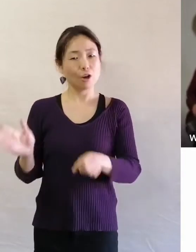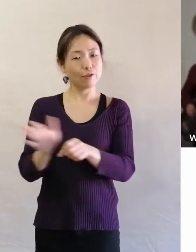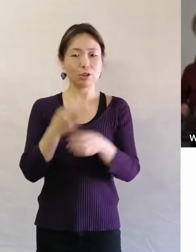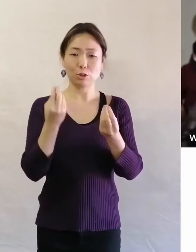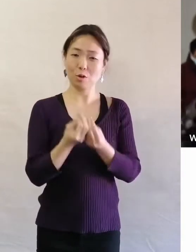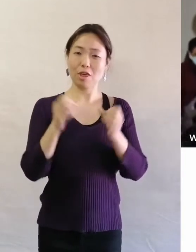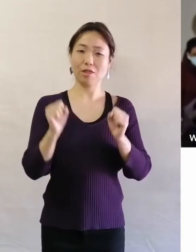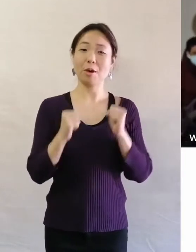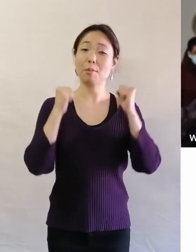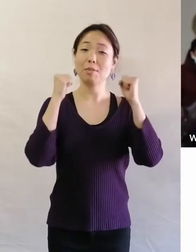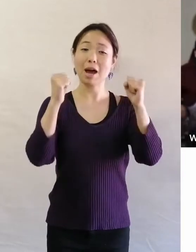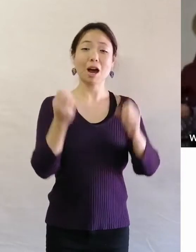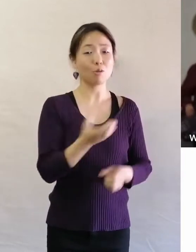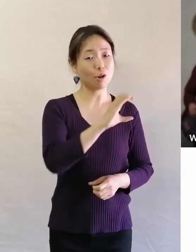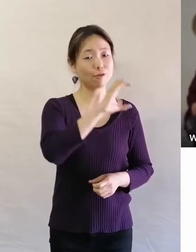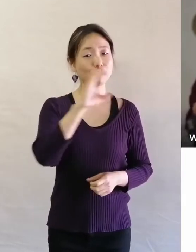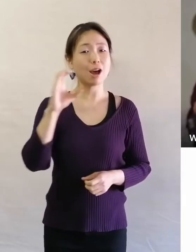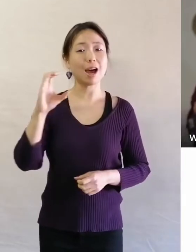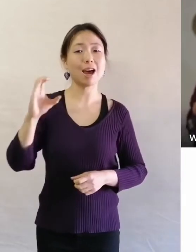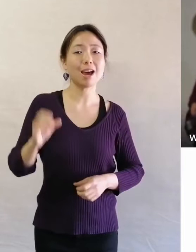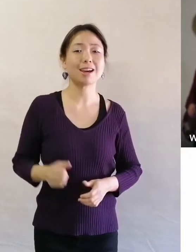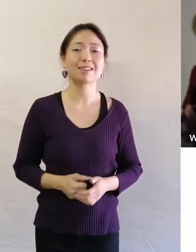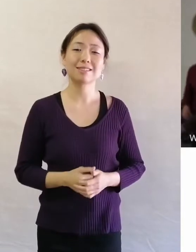generation filled with the power of